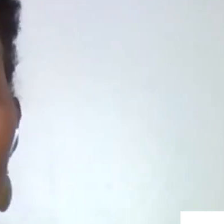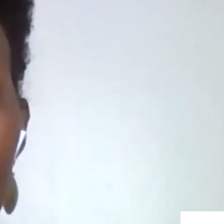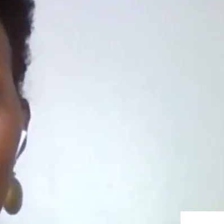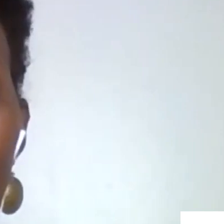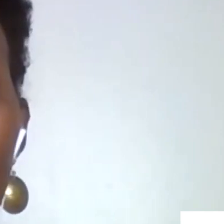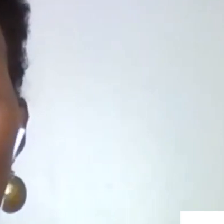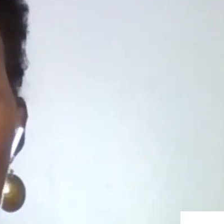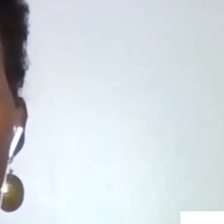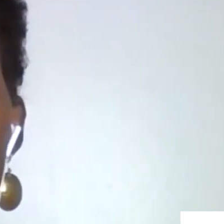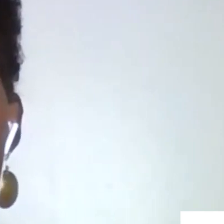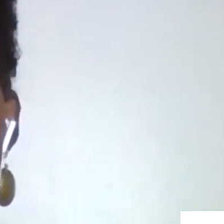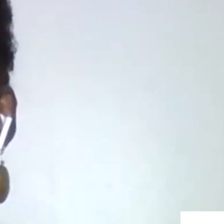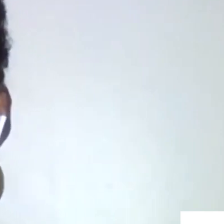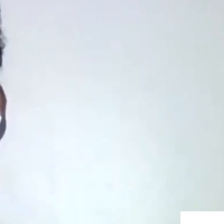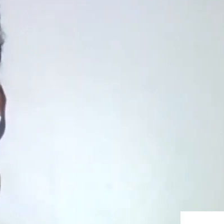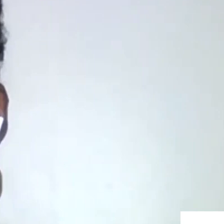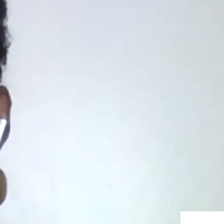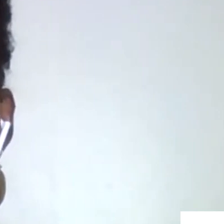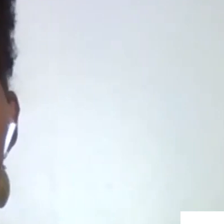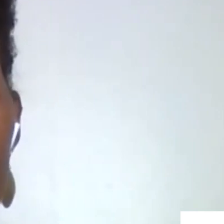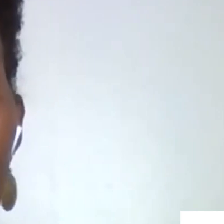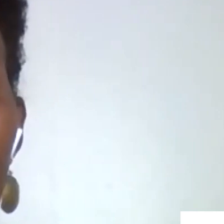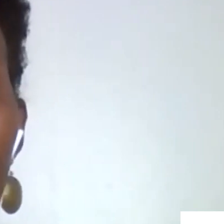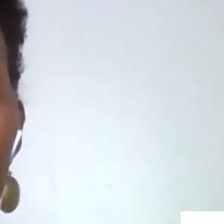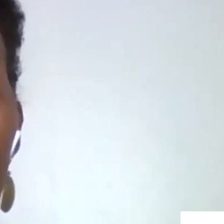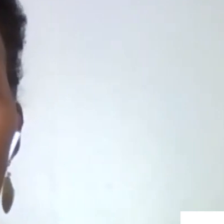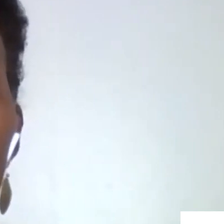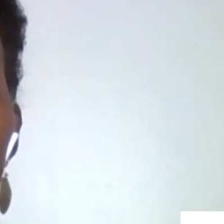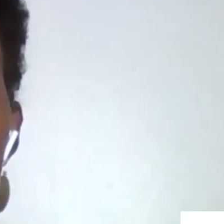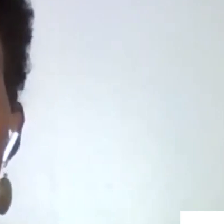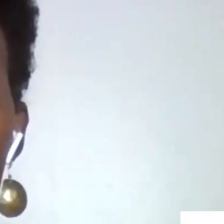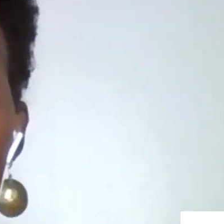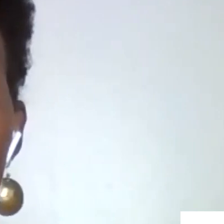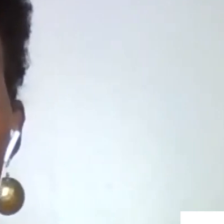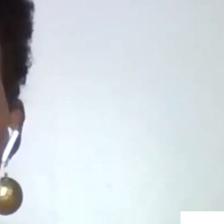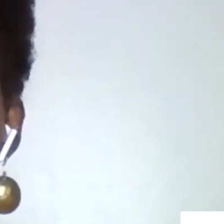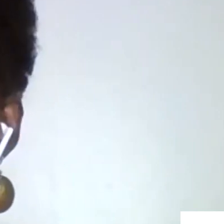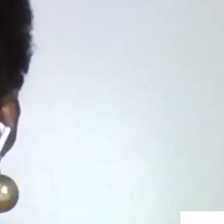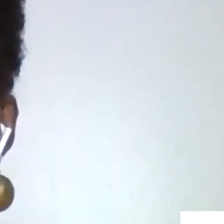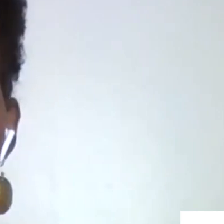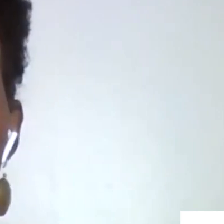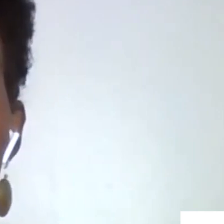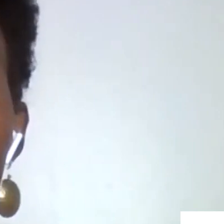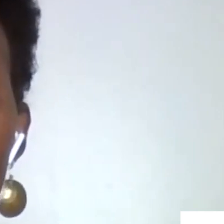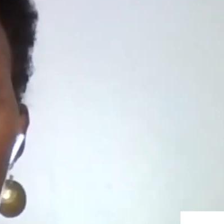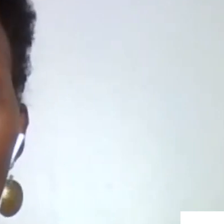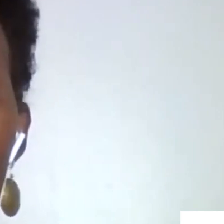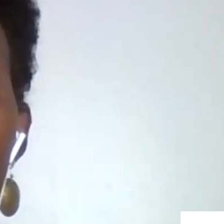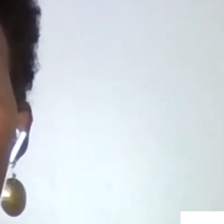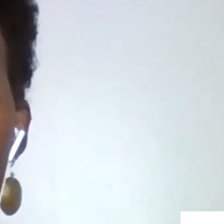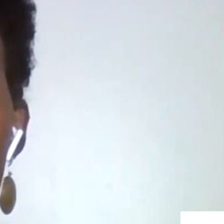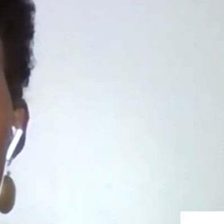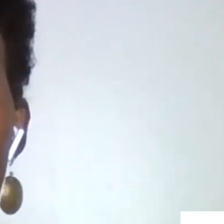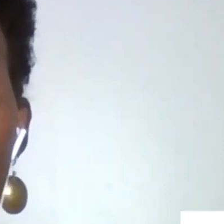why the businesses fail is because of lack of information. Can you imagine? So as always, I would like to introduce our partners. We